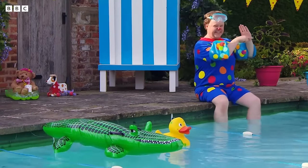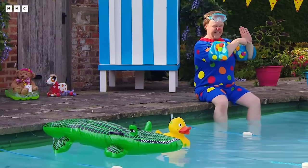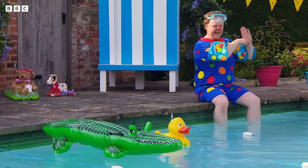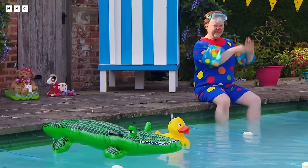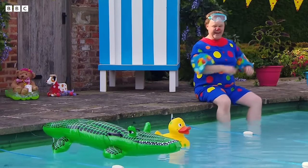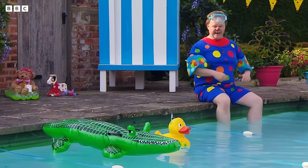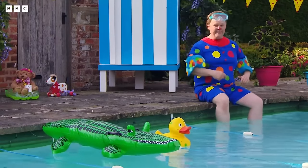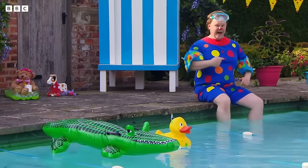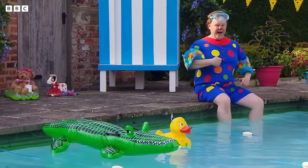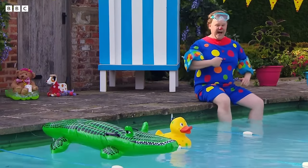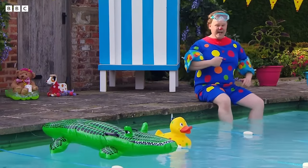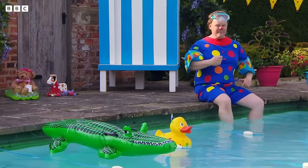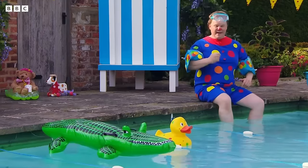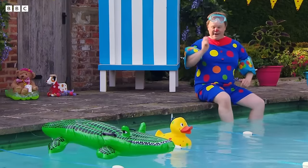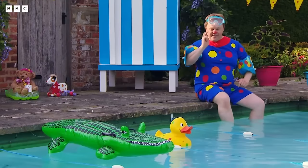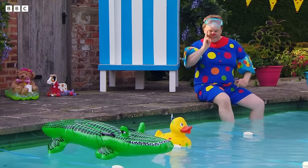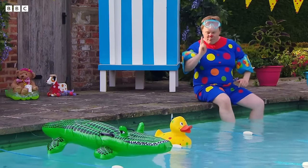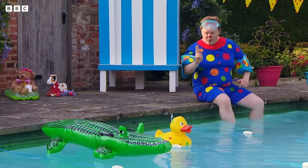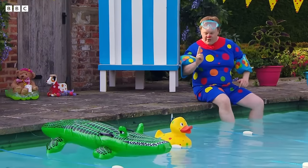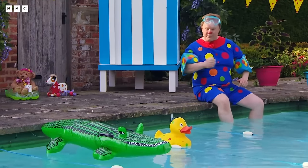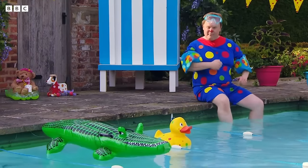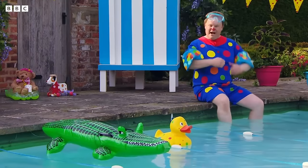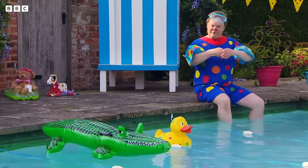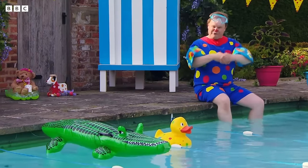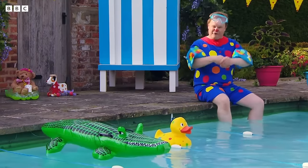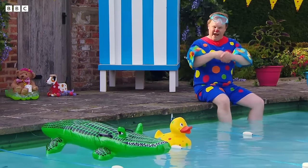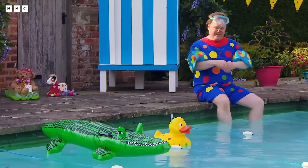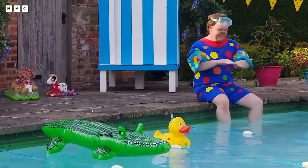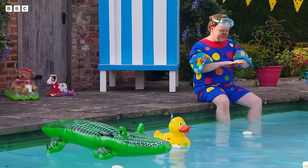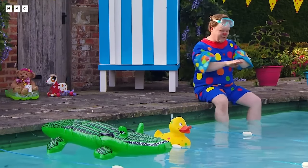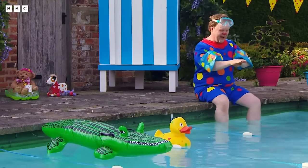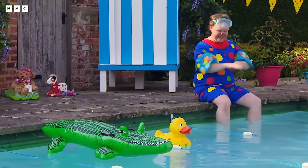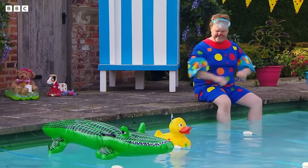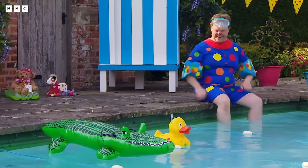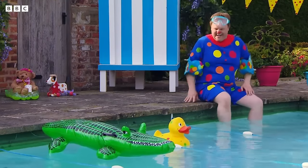later. I'm going to watch my friend's race.